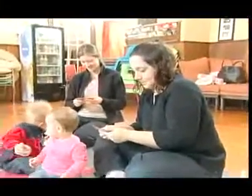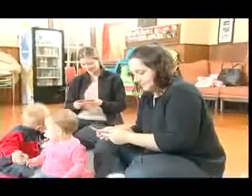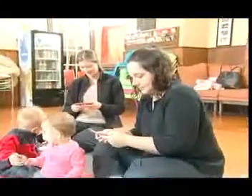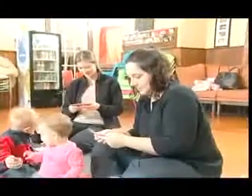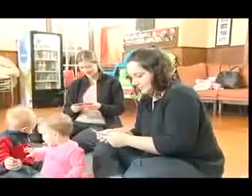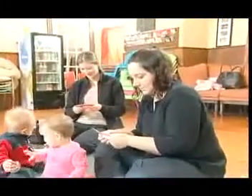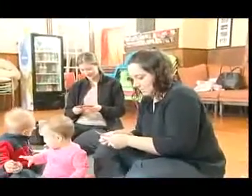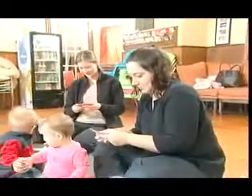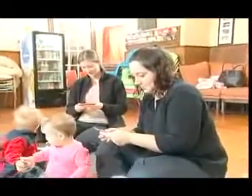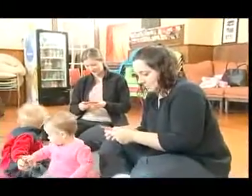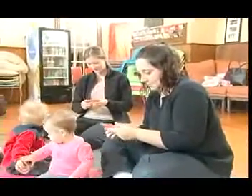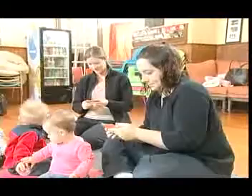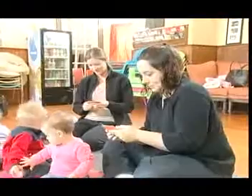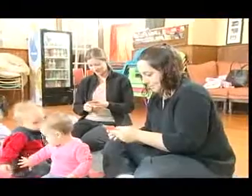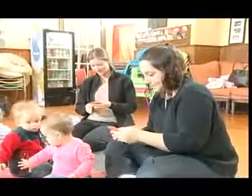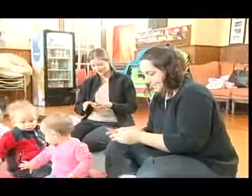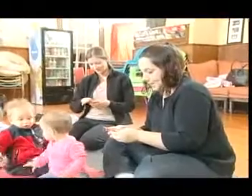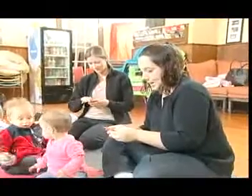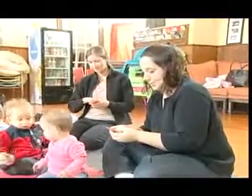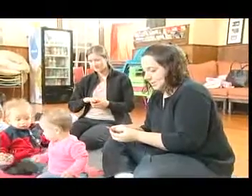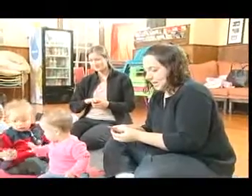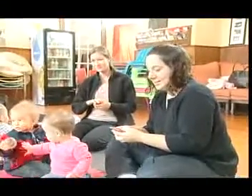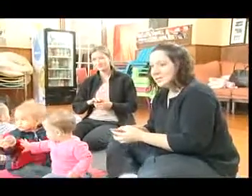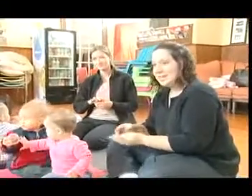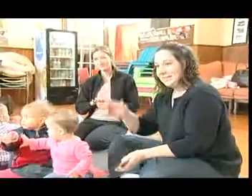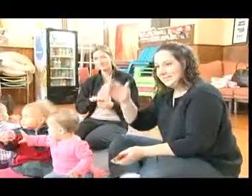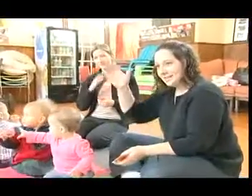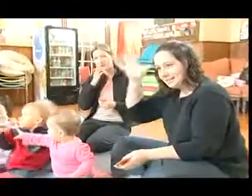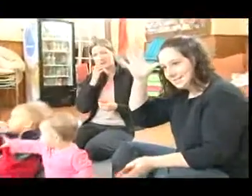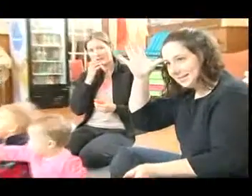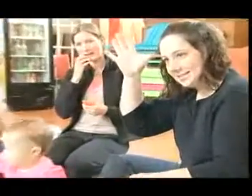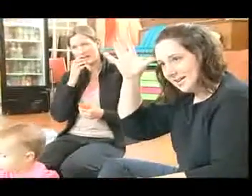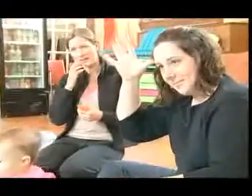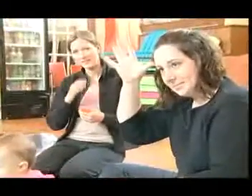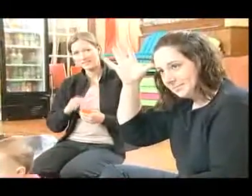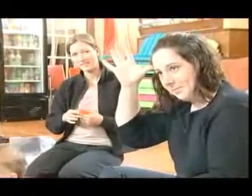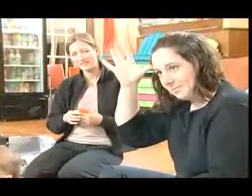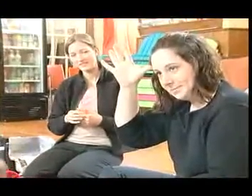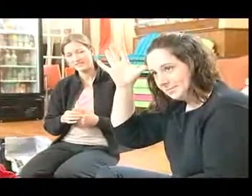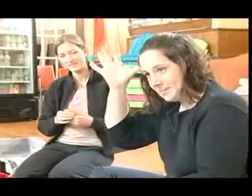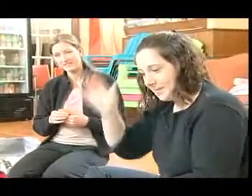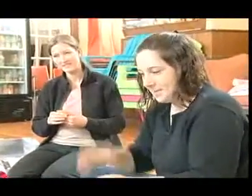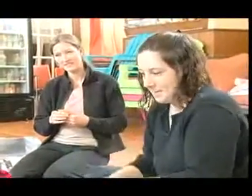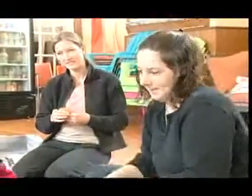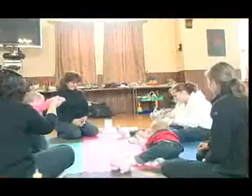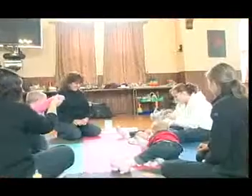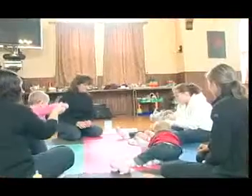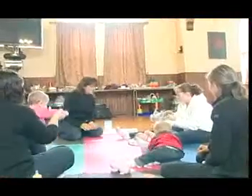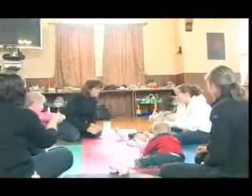The idea is that parents continue to sign at home, and the babies eventually associate gestures with an object or action. Charlene